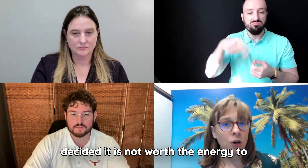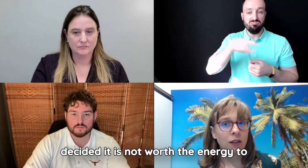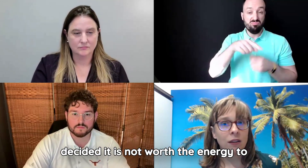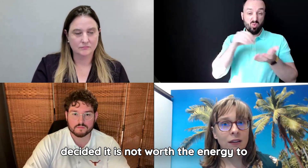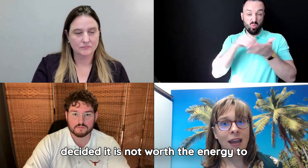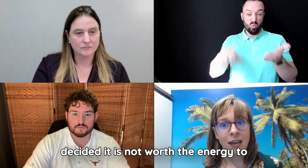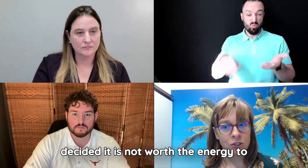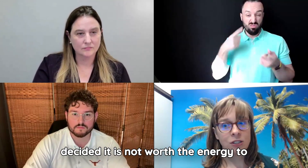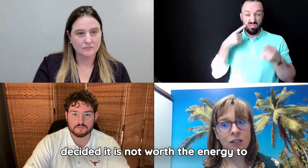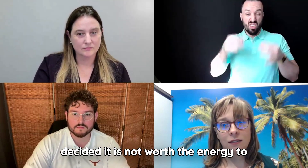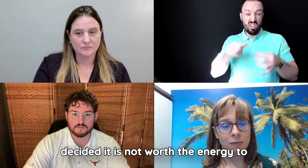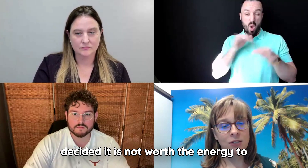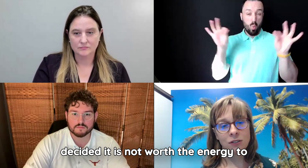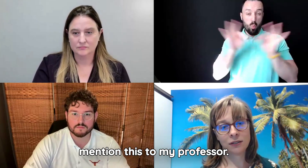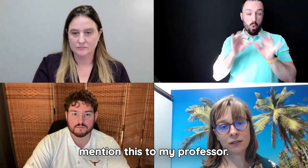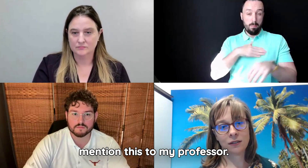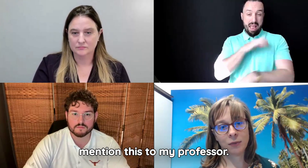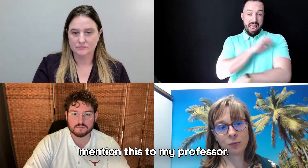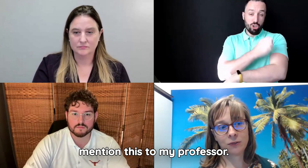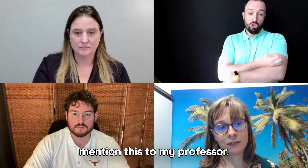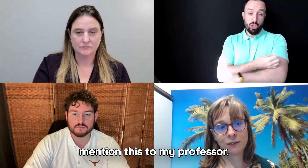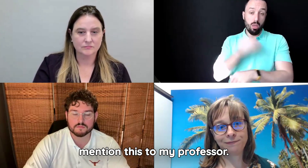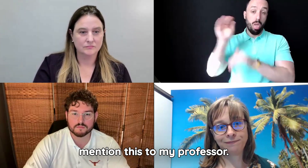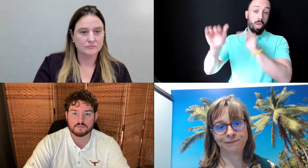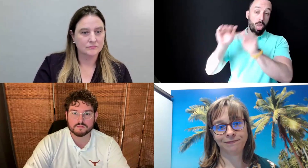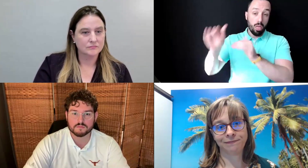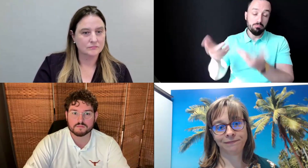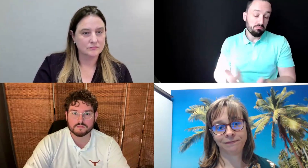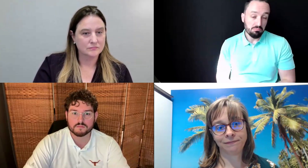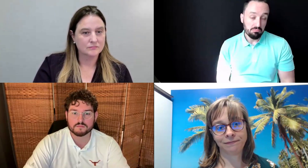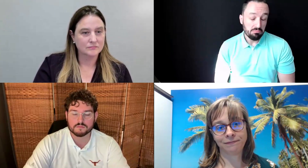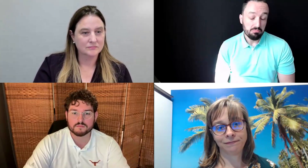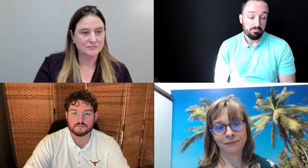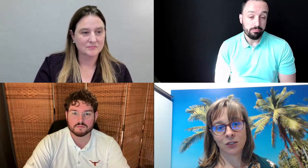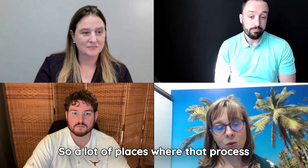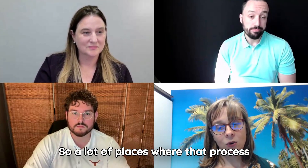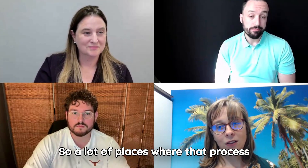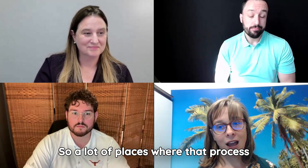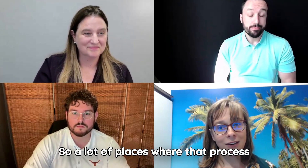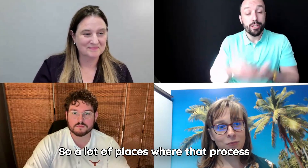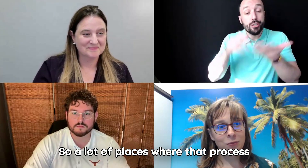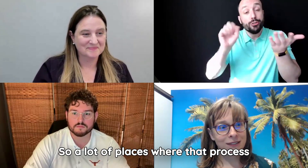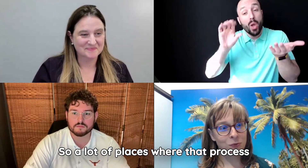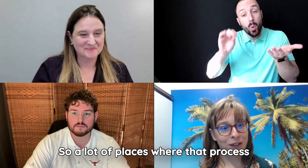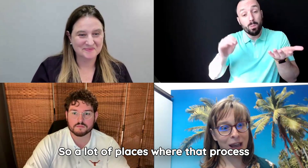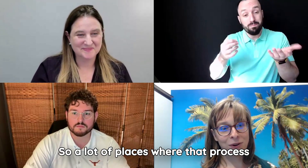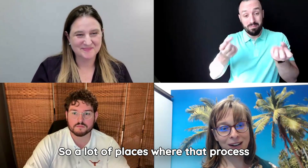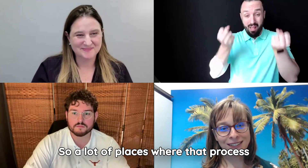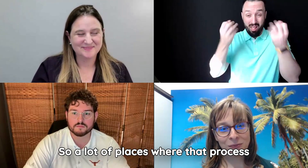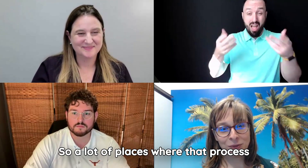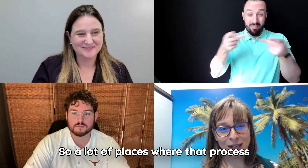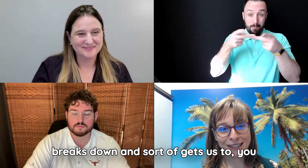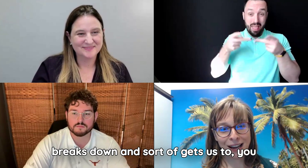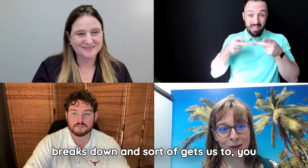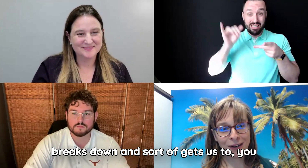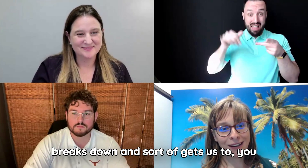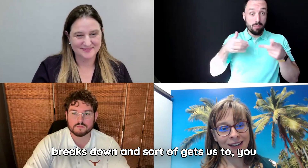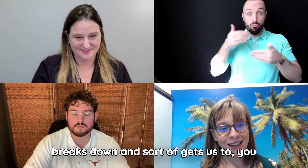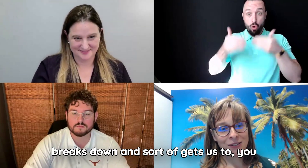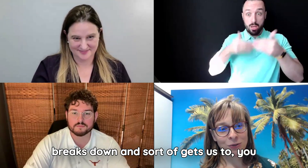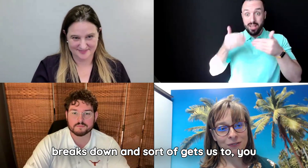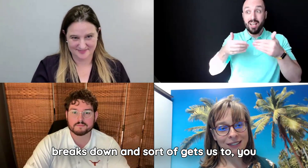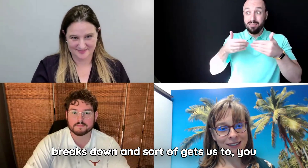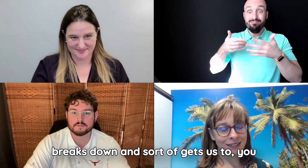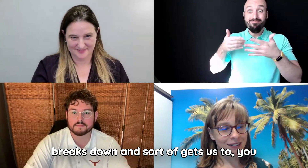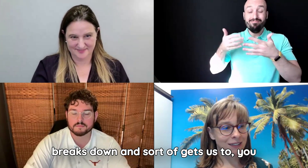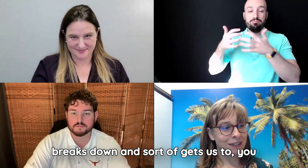not worth the energy to mention this to my professor. So a lot of places where that process breaks down